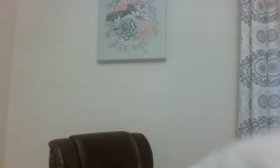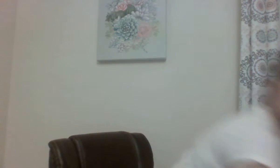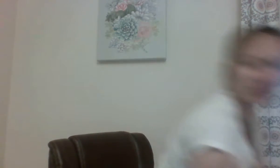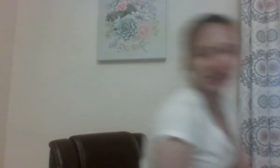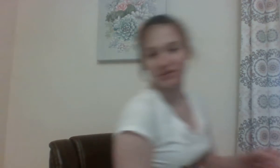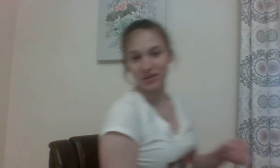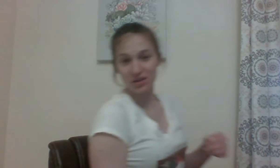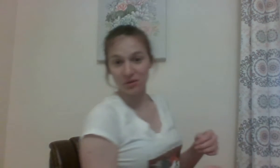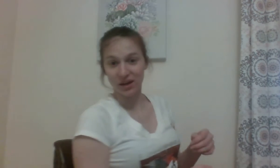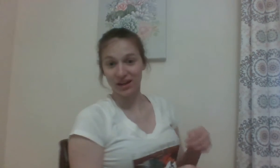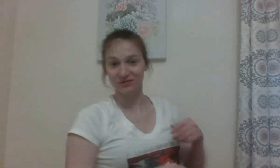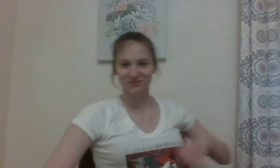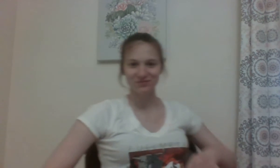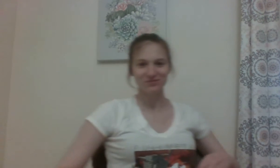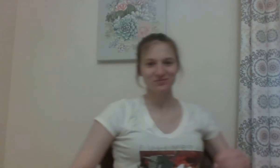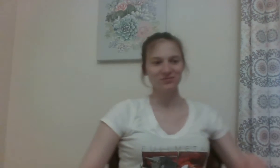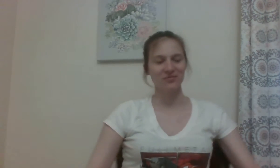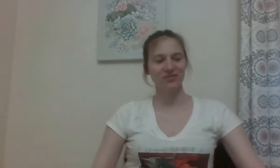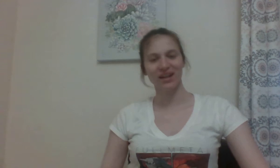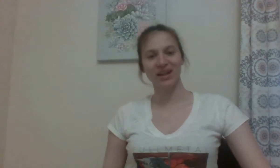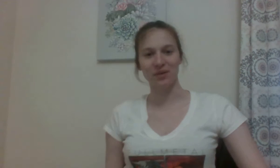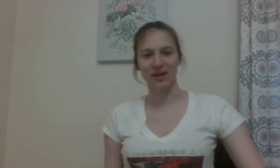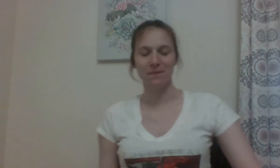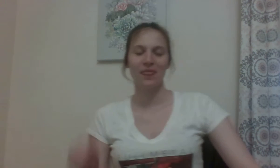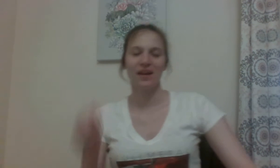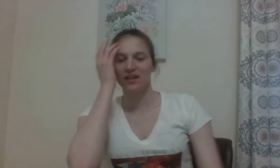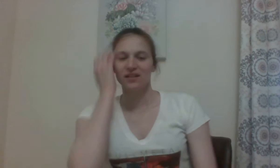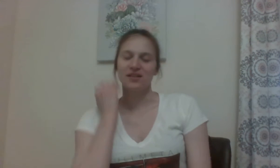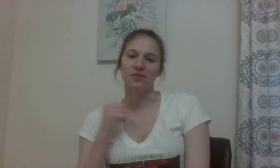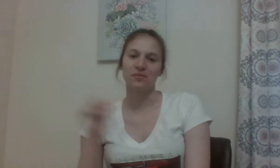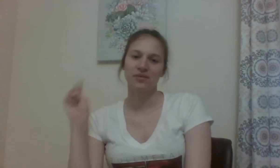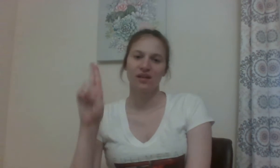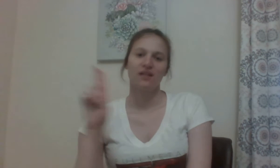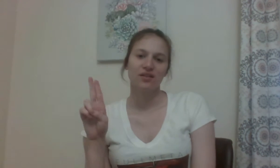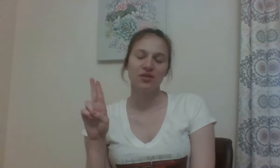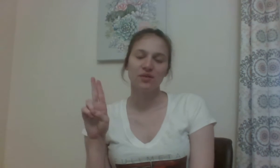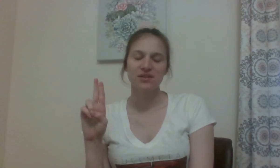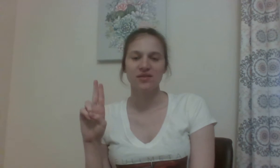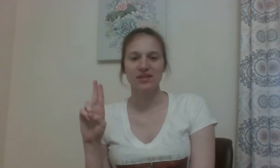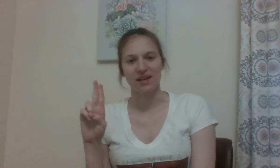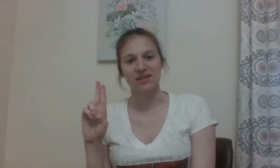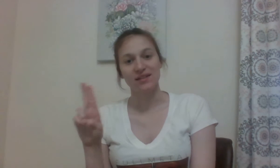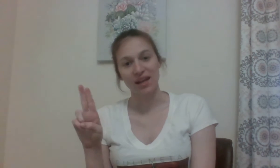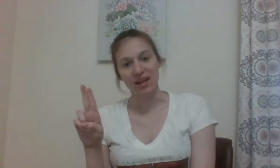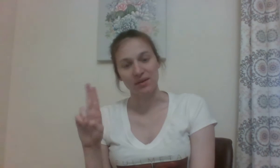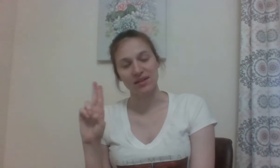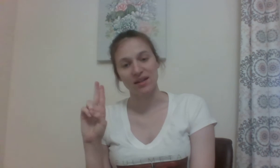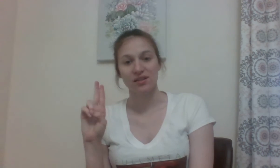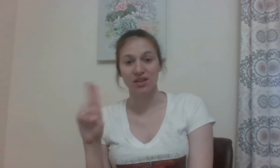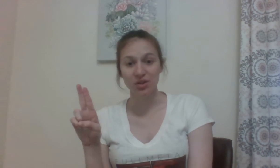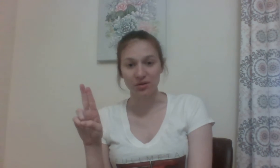Okay, he's okay. Anyway, so, U also says its name. It says U,